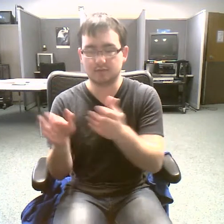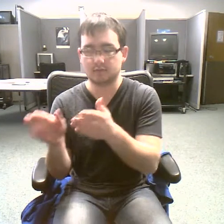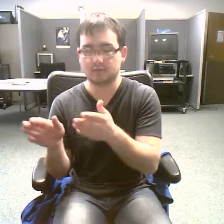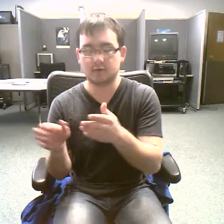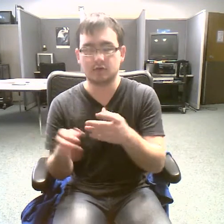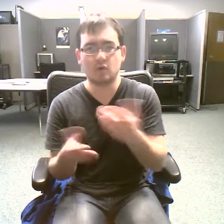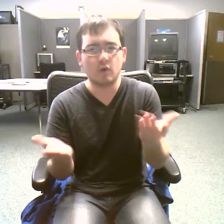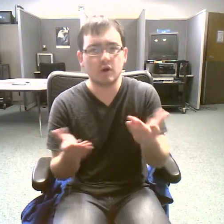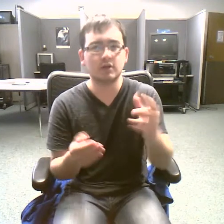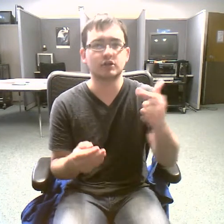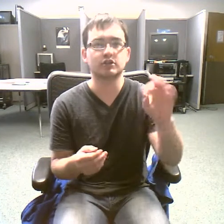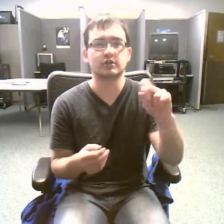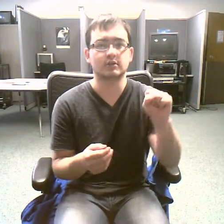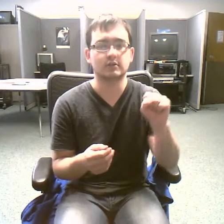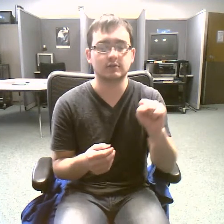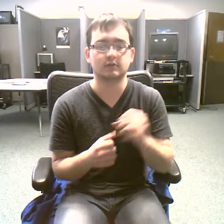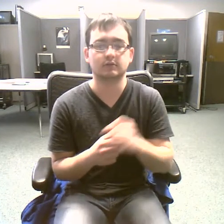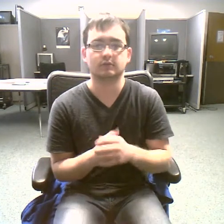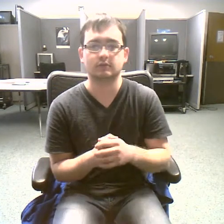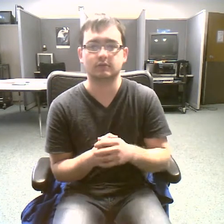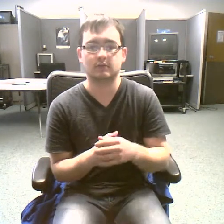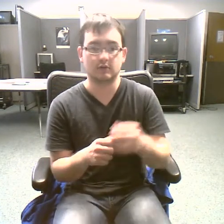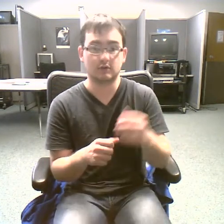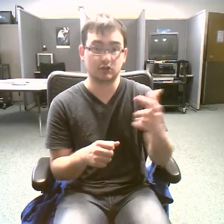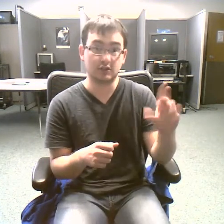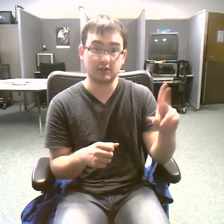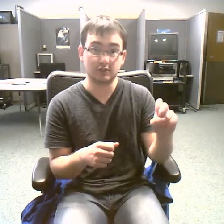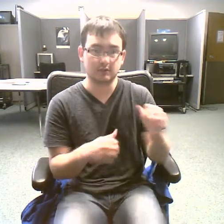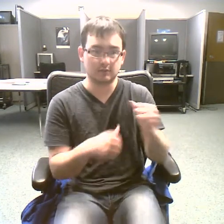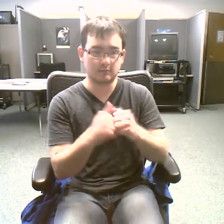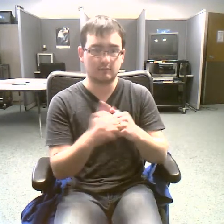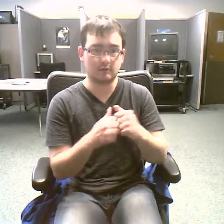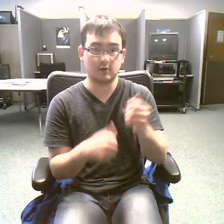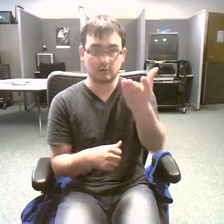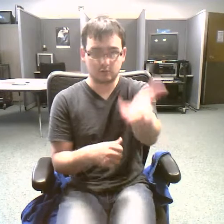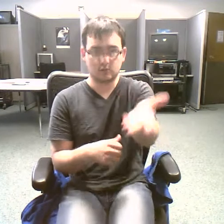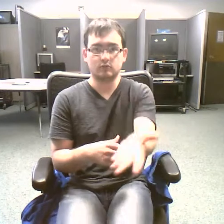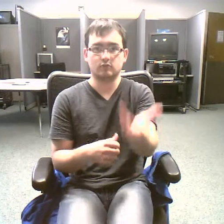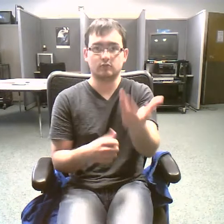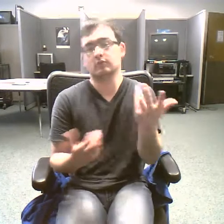You will find the chromosomes and genetic material in the nucleus of the cell.